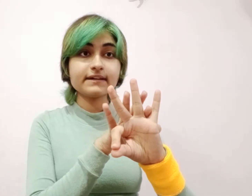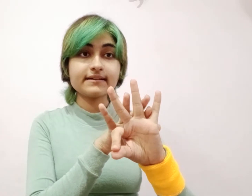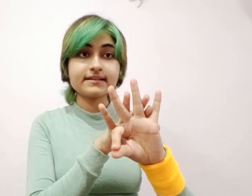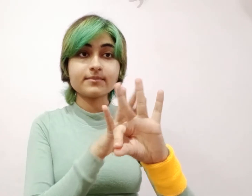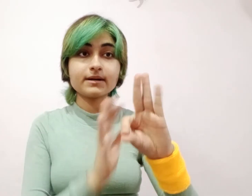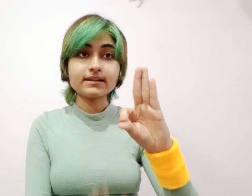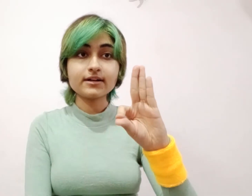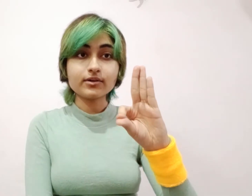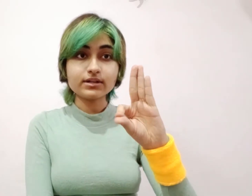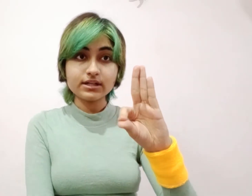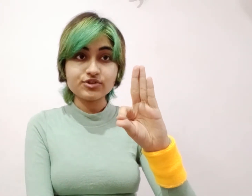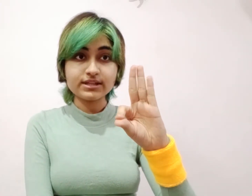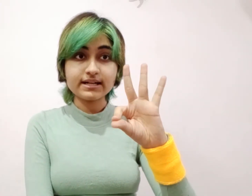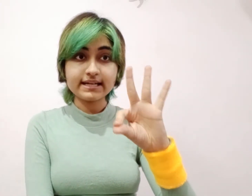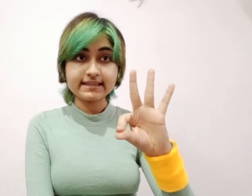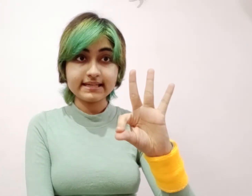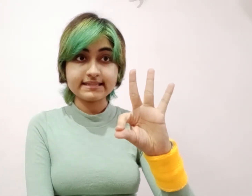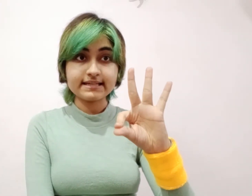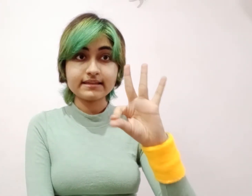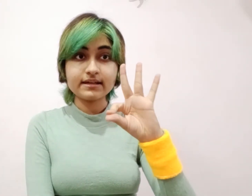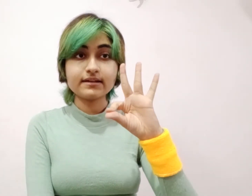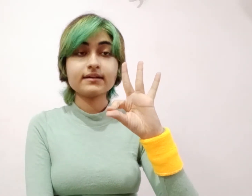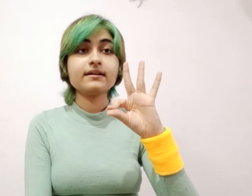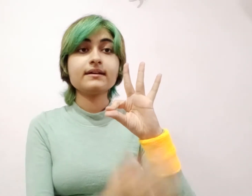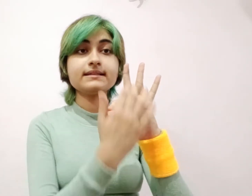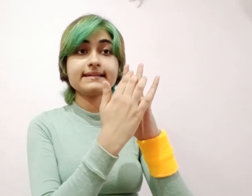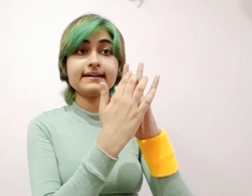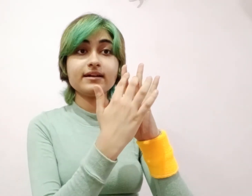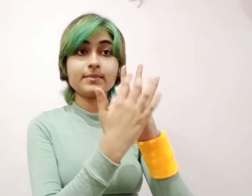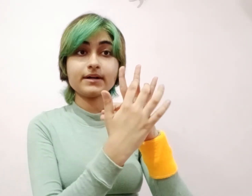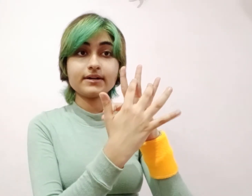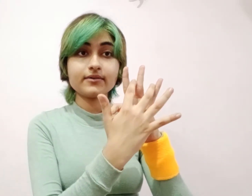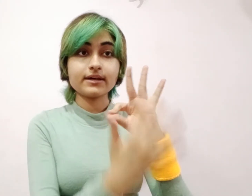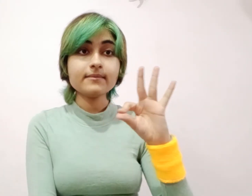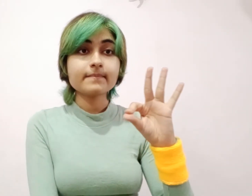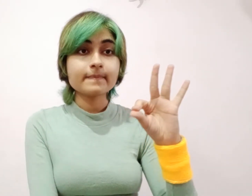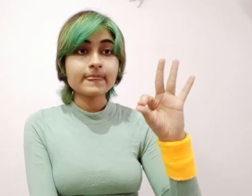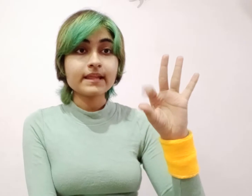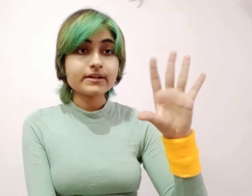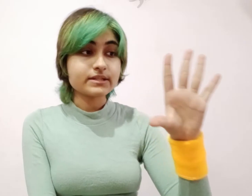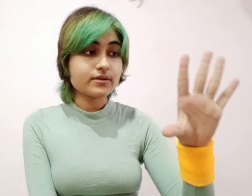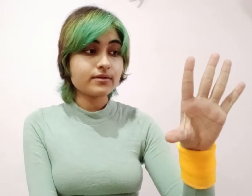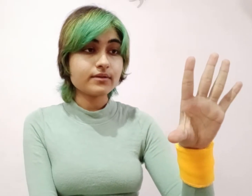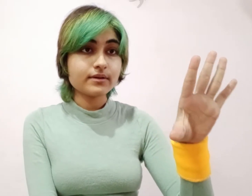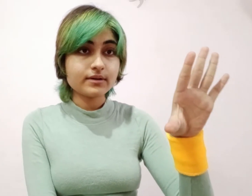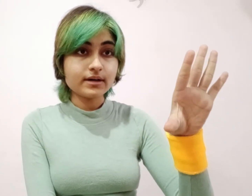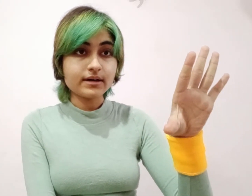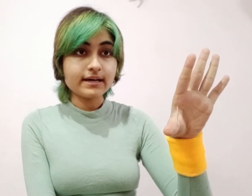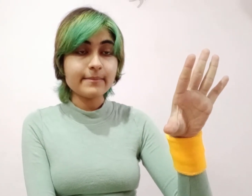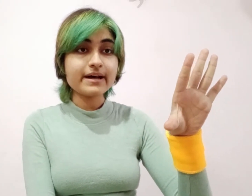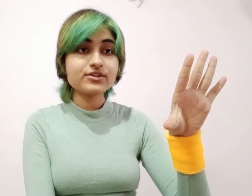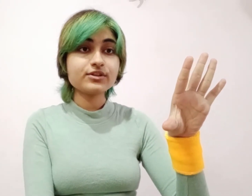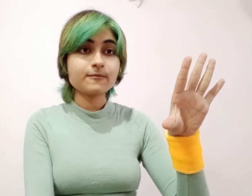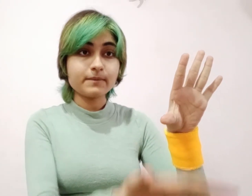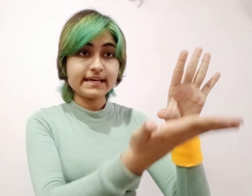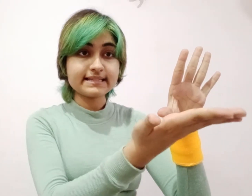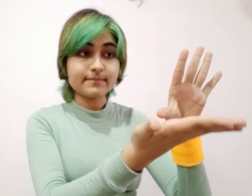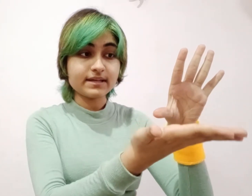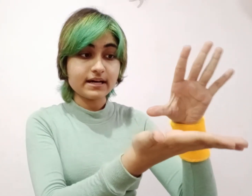fingers are apart, they're not touching, they're like this, they're standing apart, okay. So imagine you're picking something